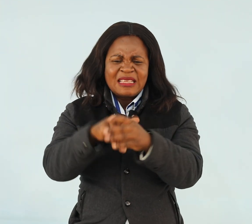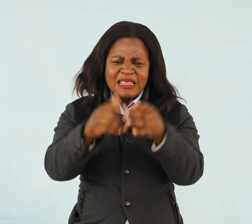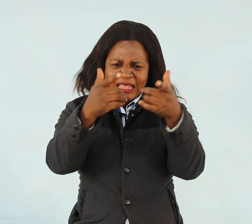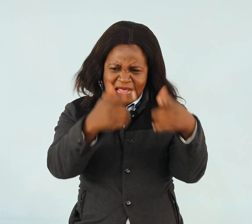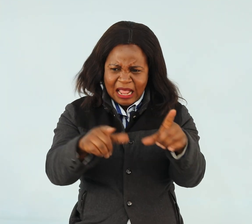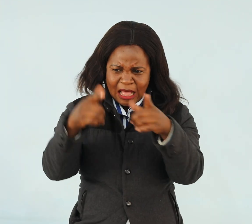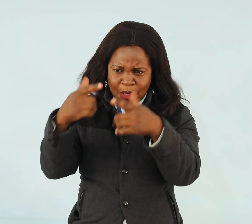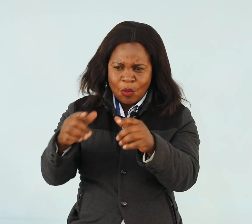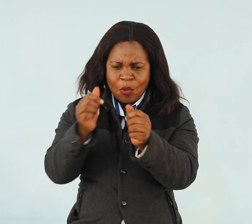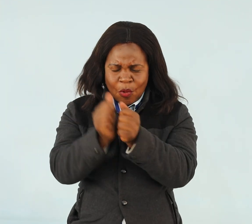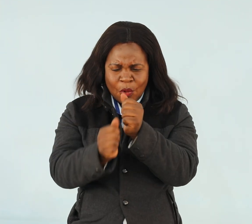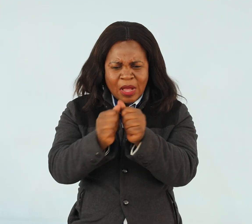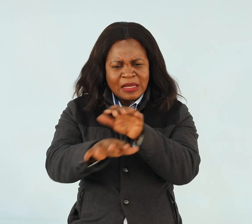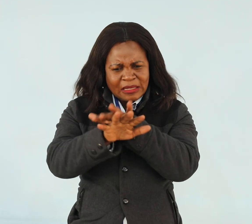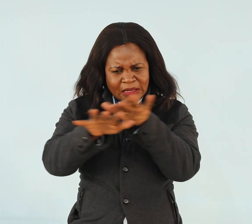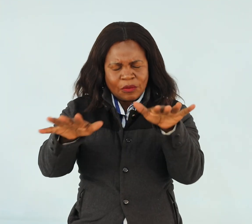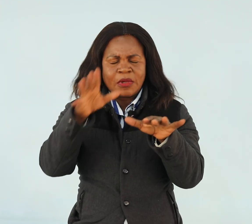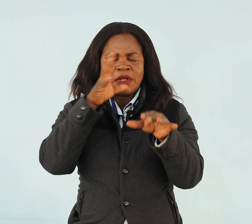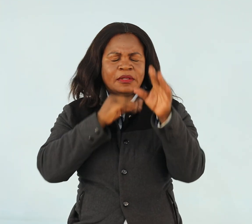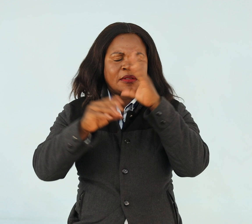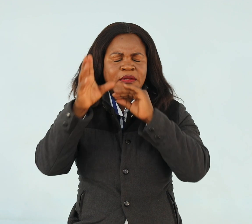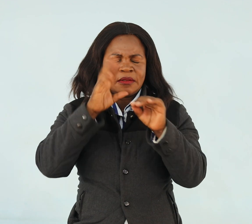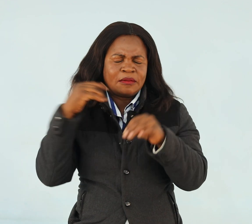are widely spoken across the country.